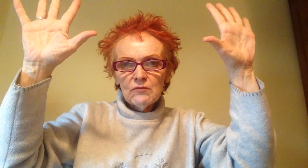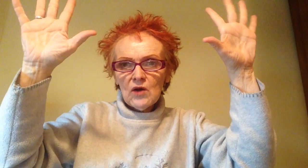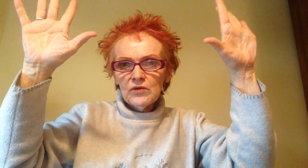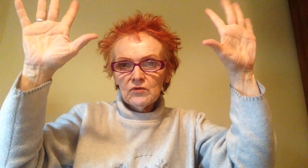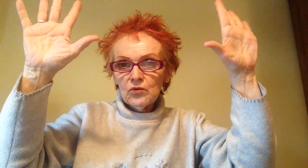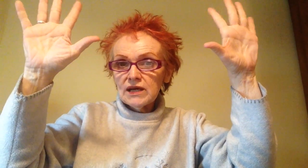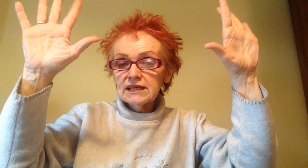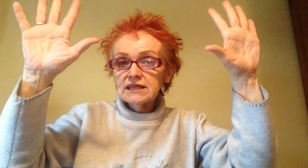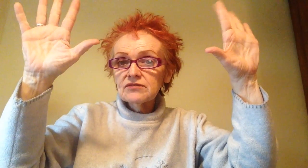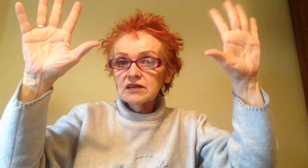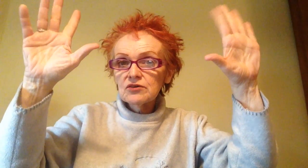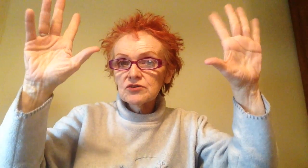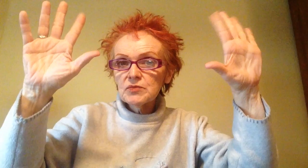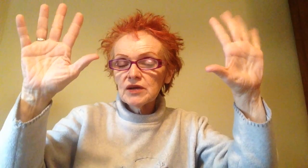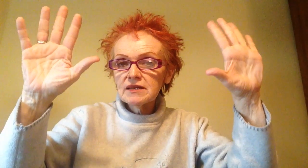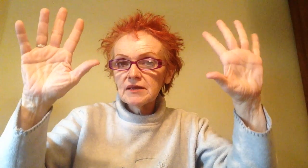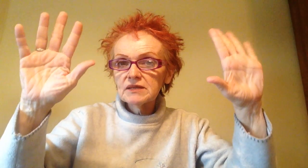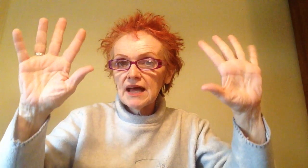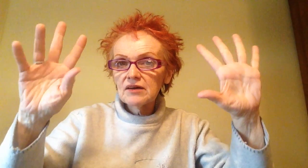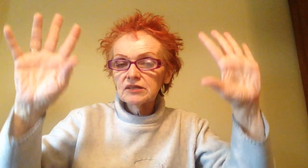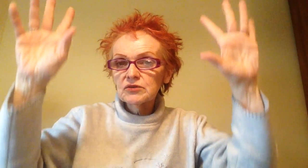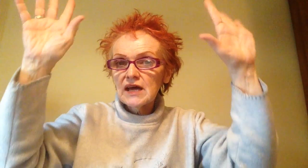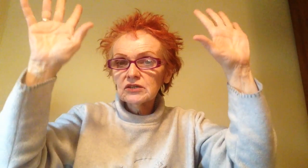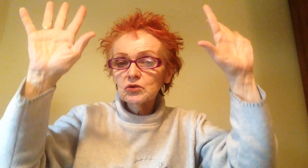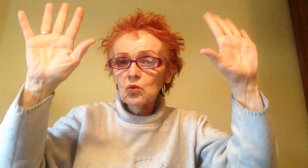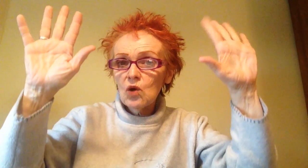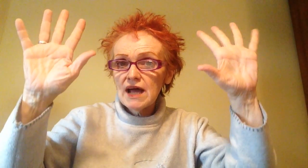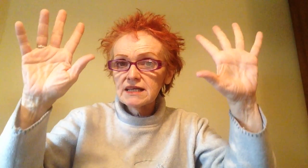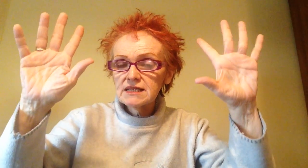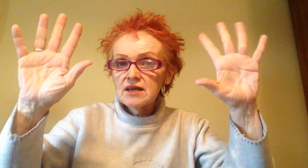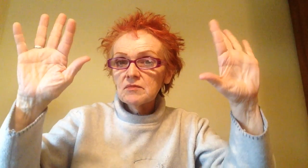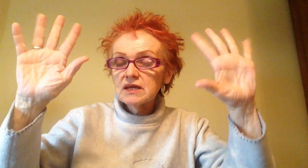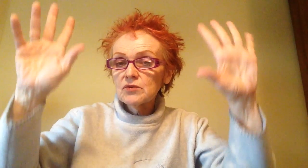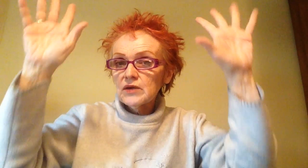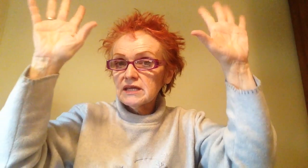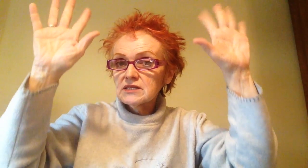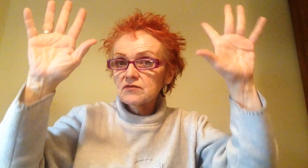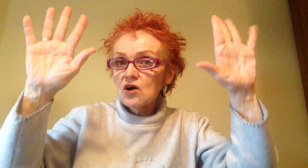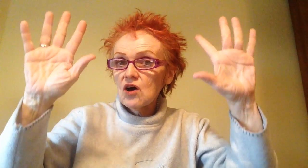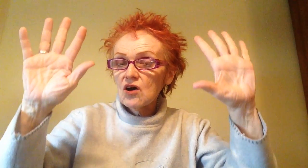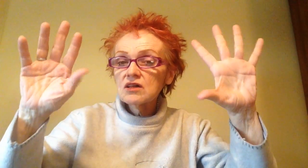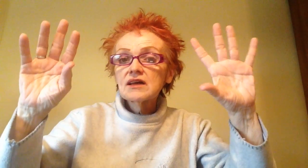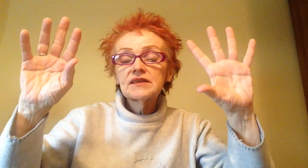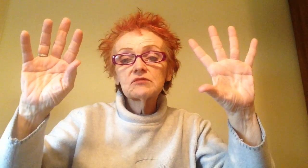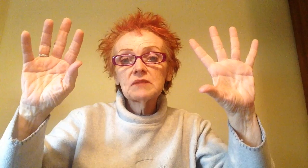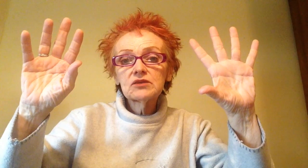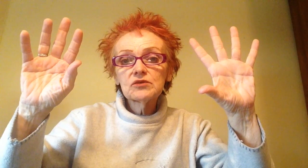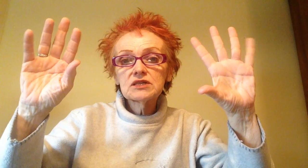while wiggling the fingers, bring them down, and do that twice. May the rains fall. Then to make the word